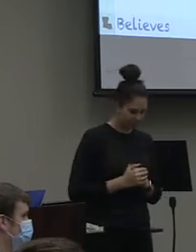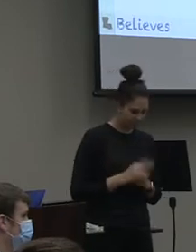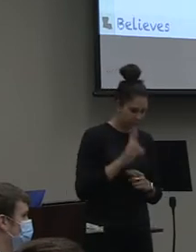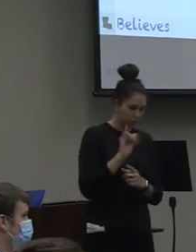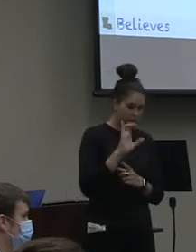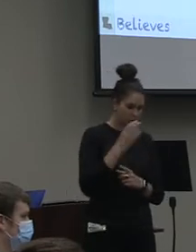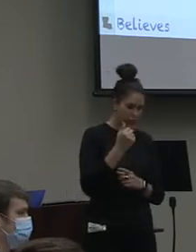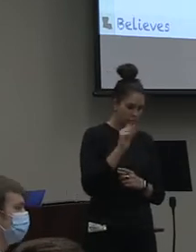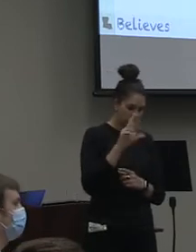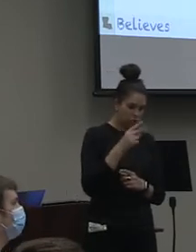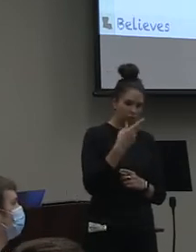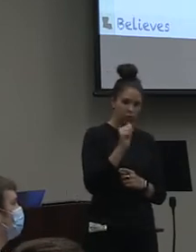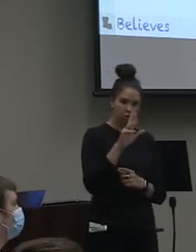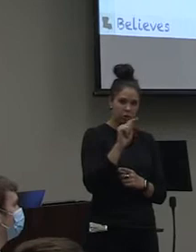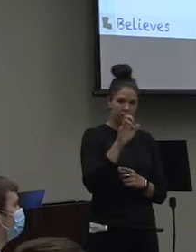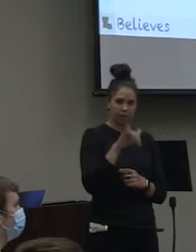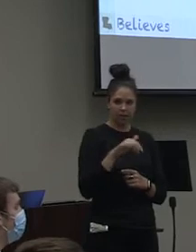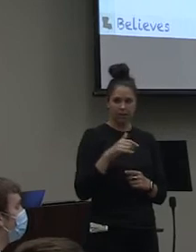Richard Hartley.